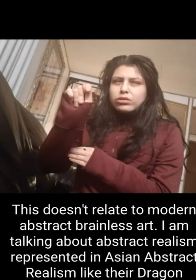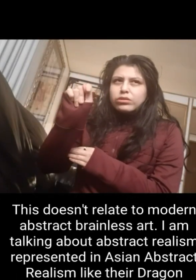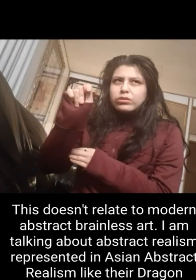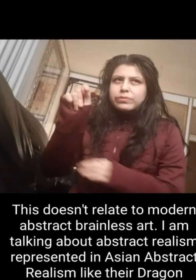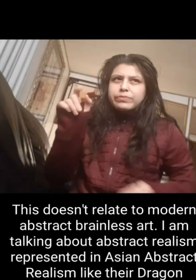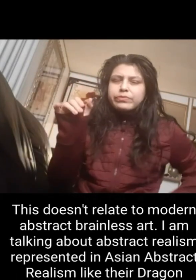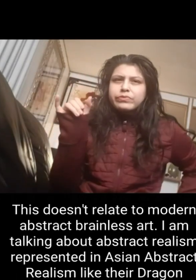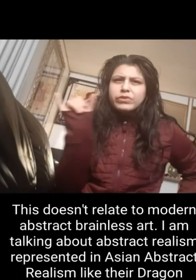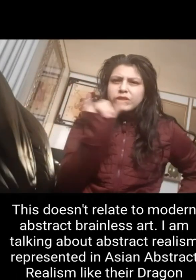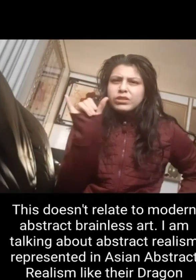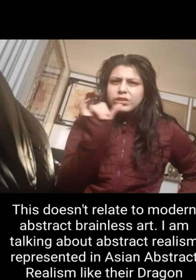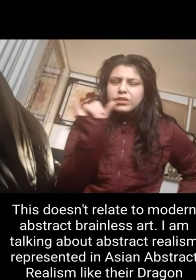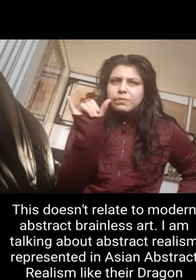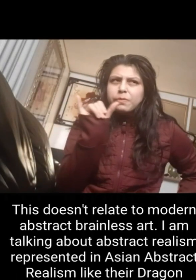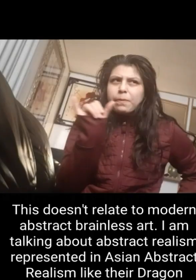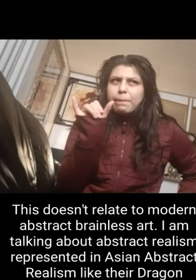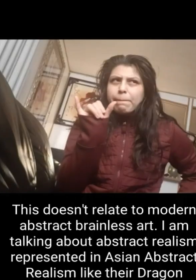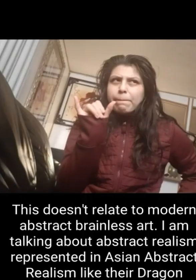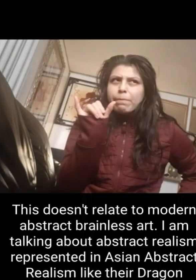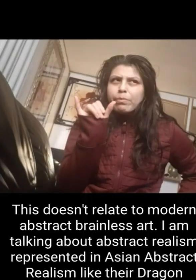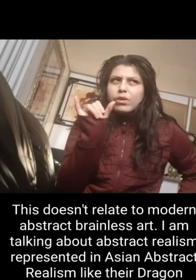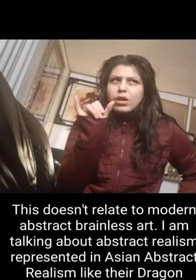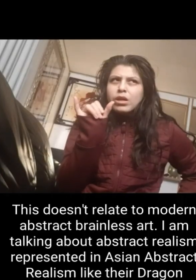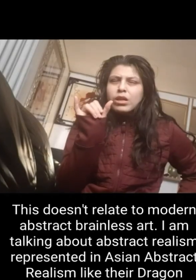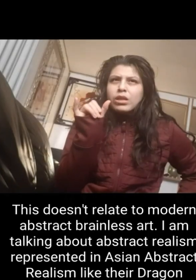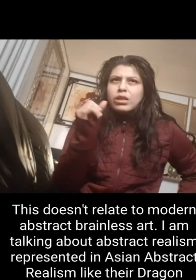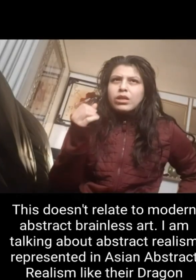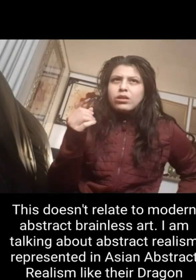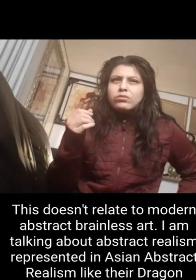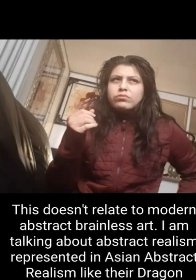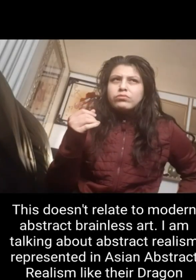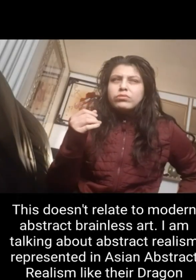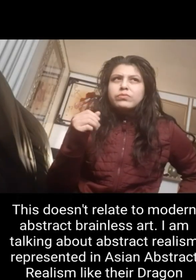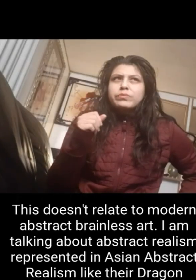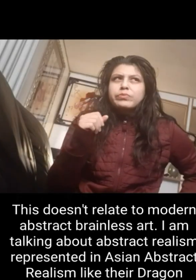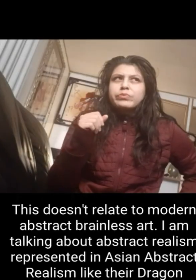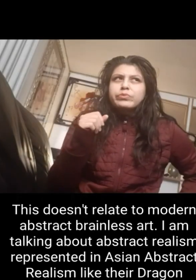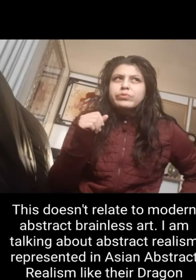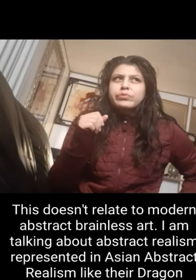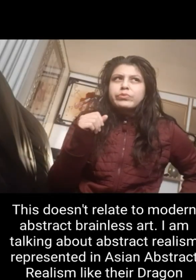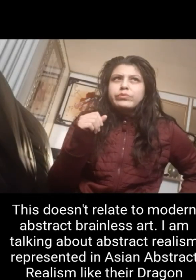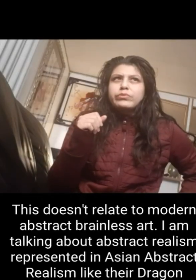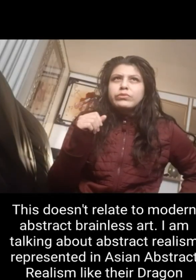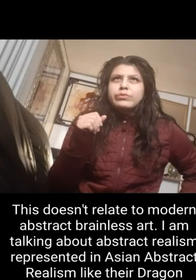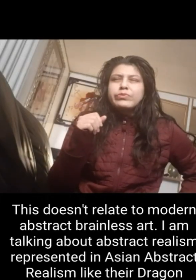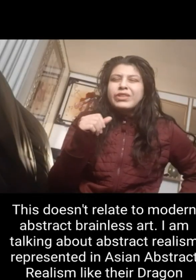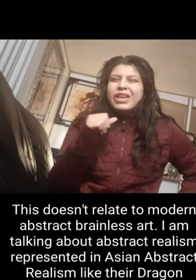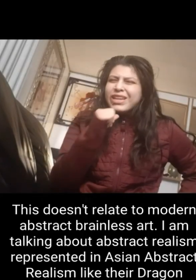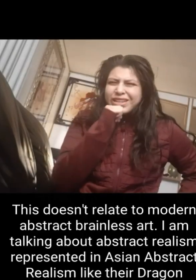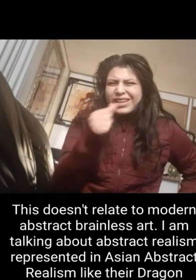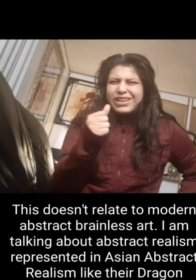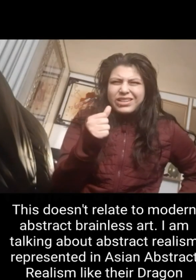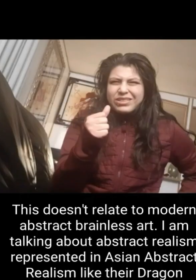art. All right. We must not be talking about math